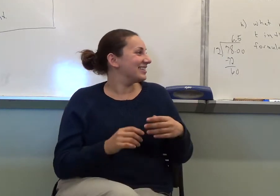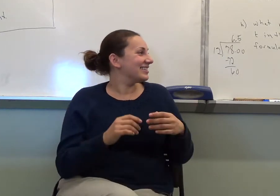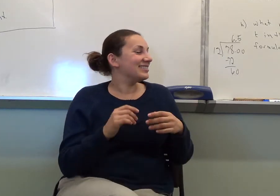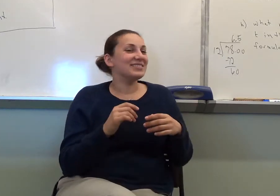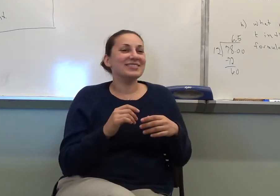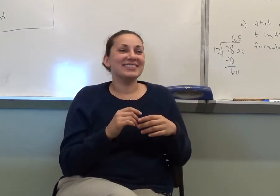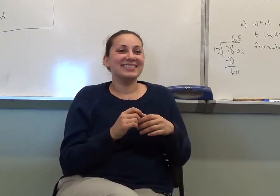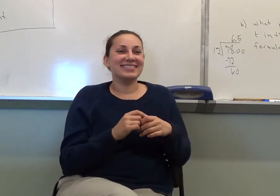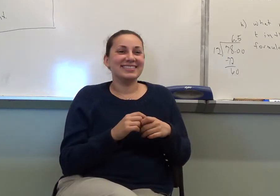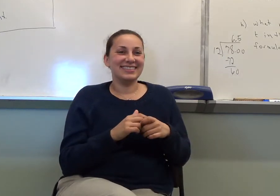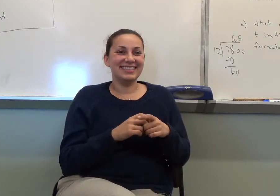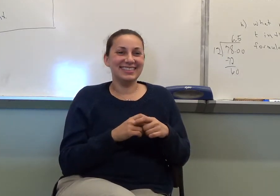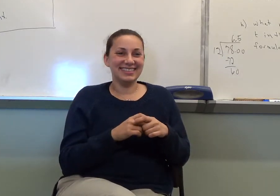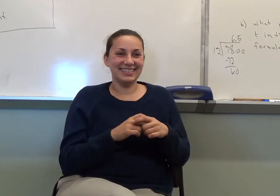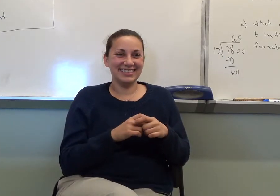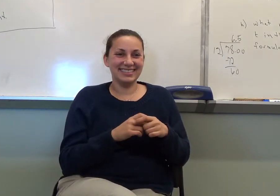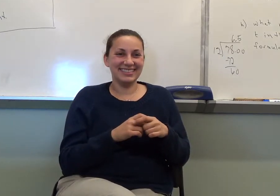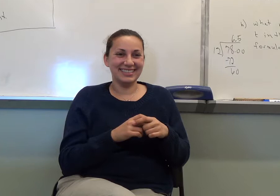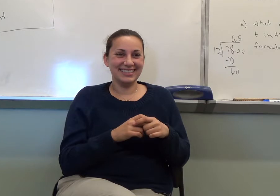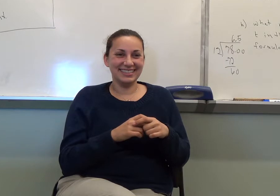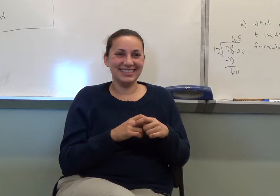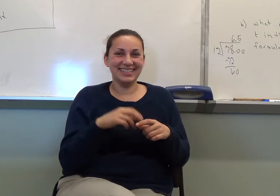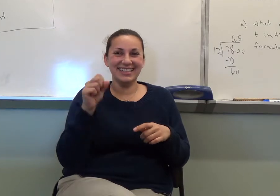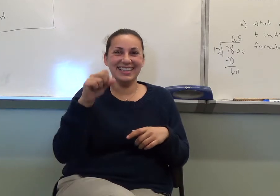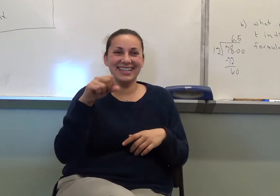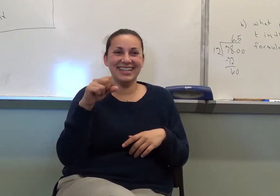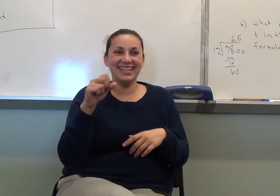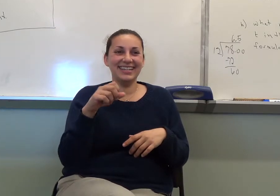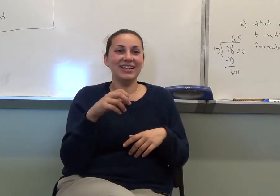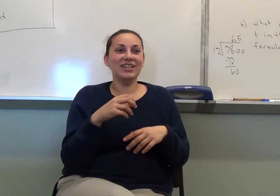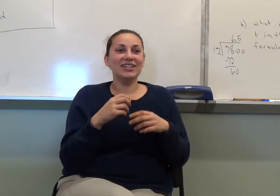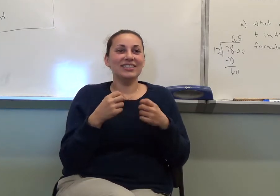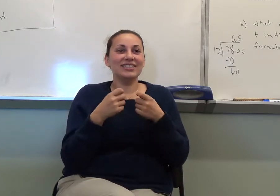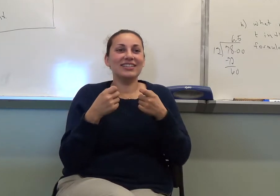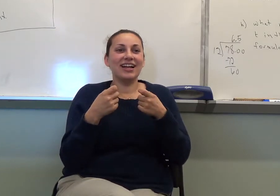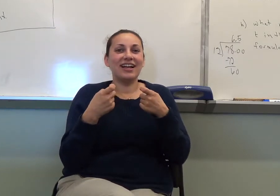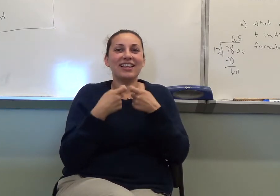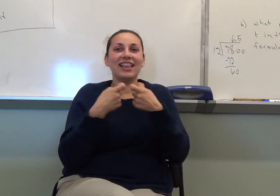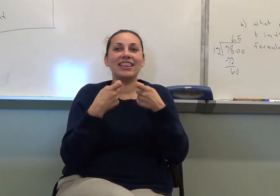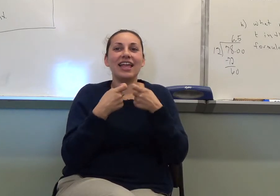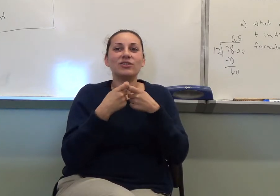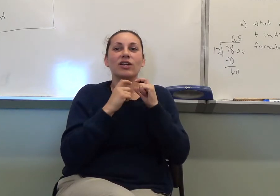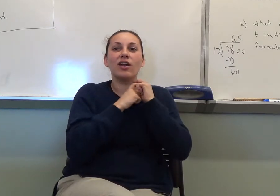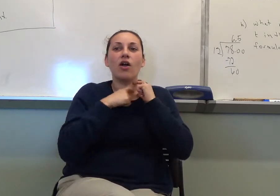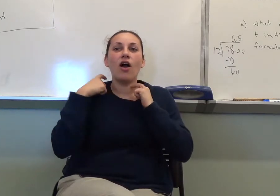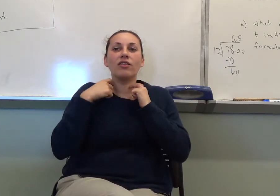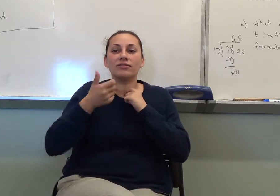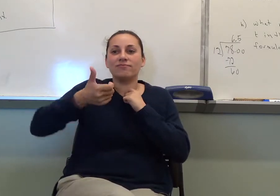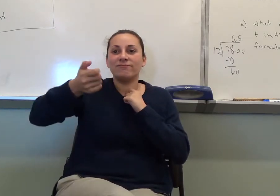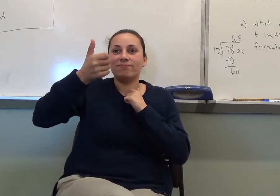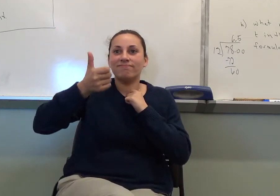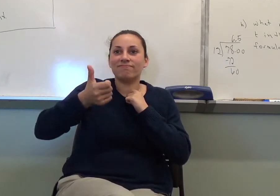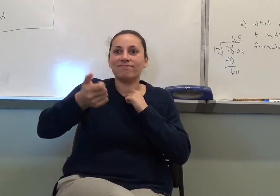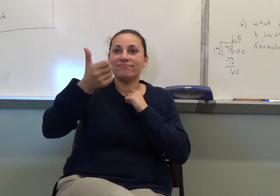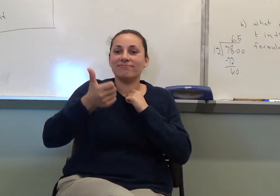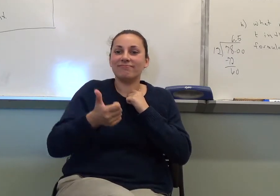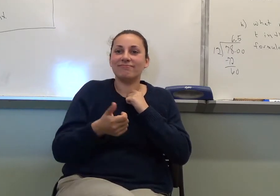taking the interest on, or the interest is based on. Everyone see what's happening there? So it's